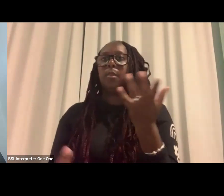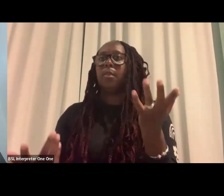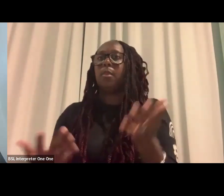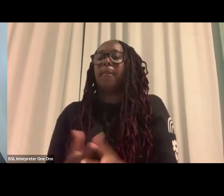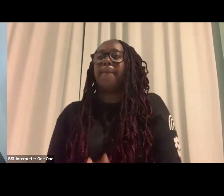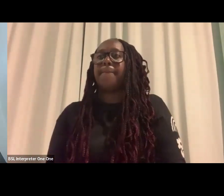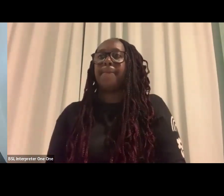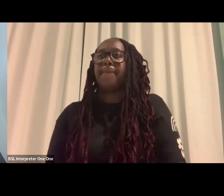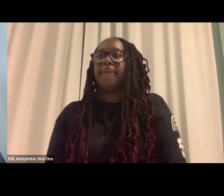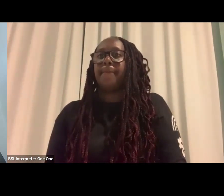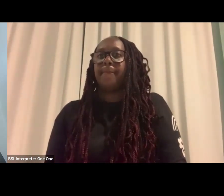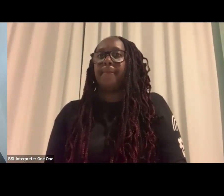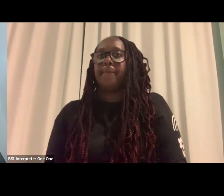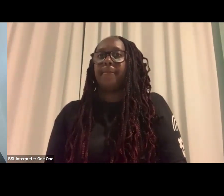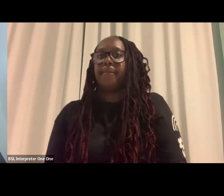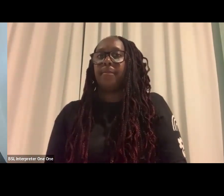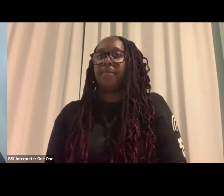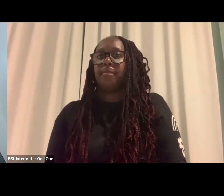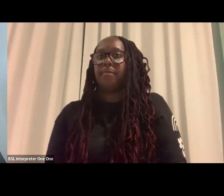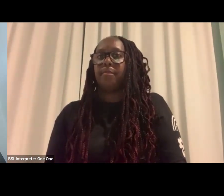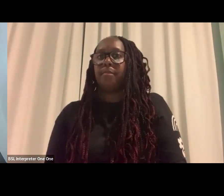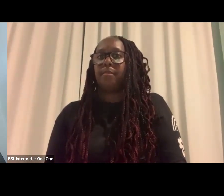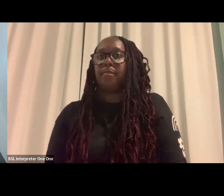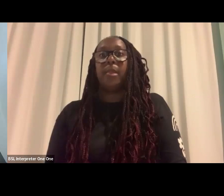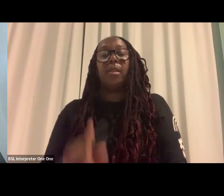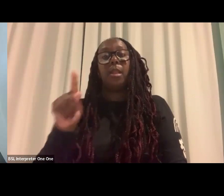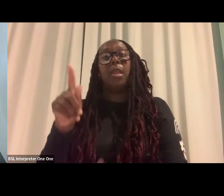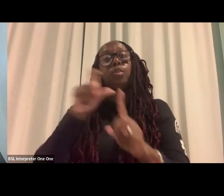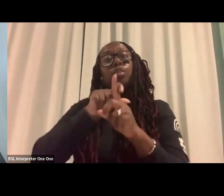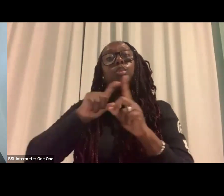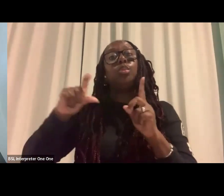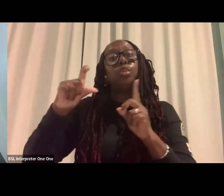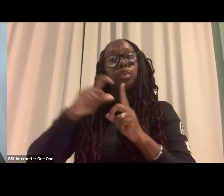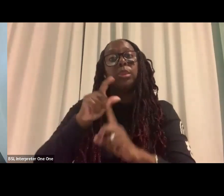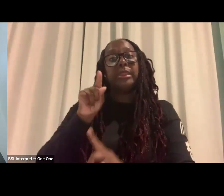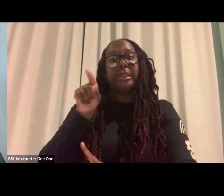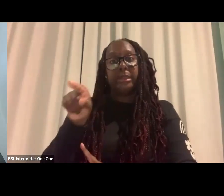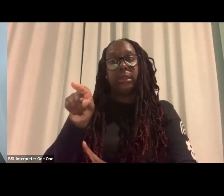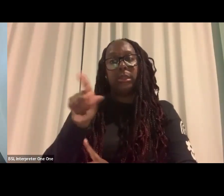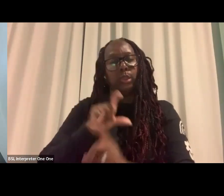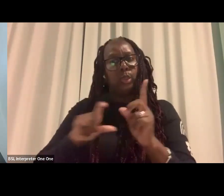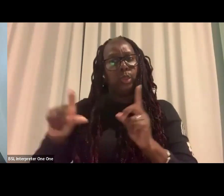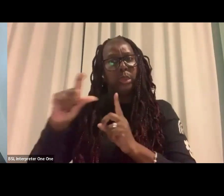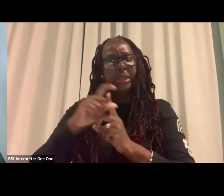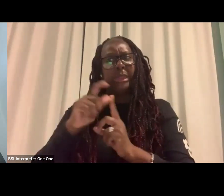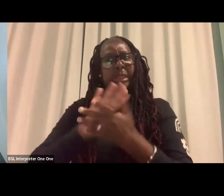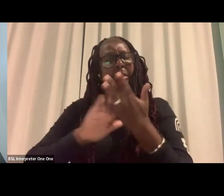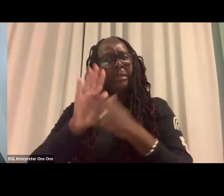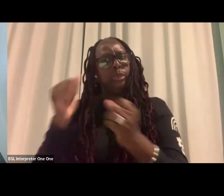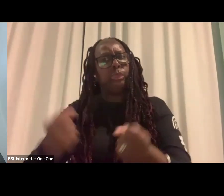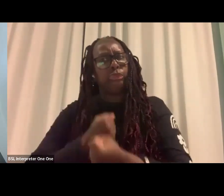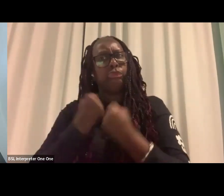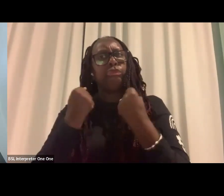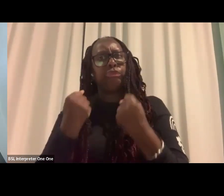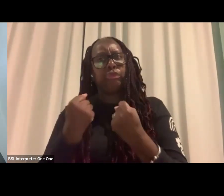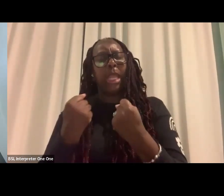the domains, for instance, community vitality. So this actually is a strength of social